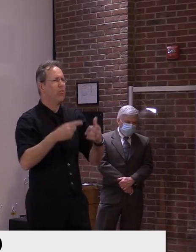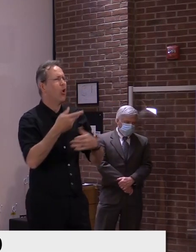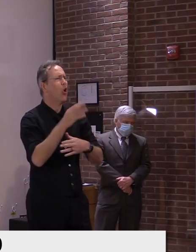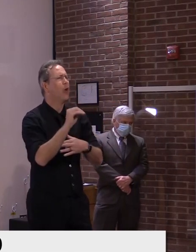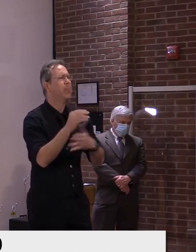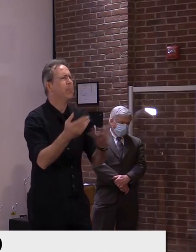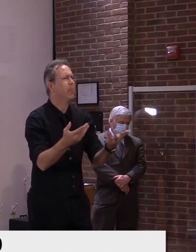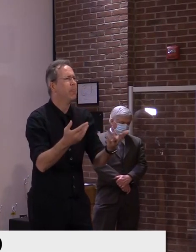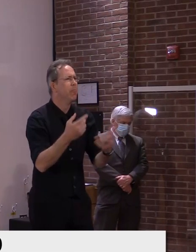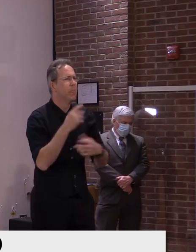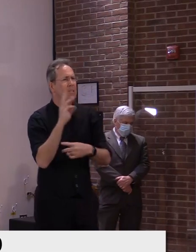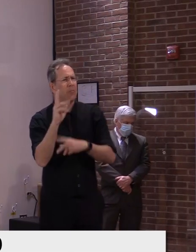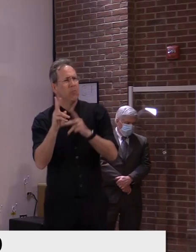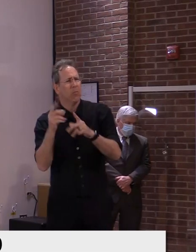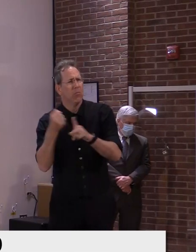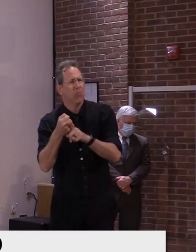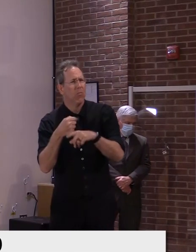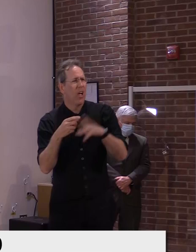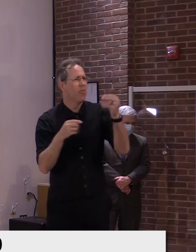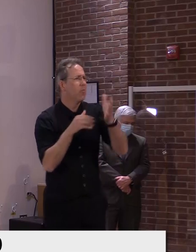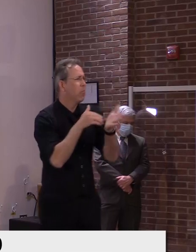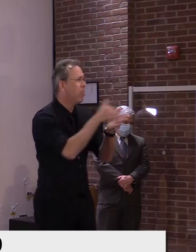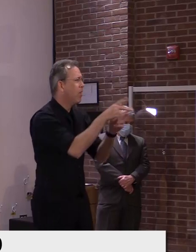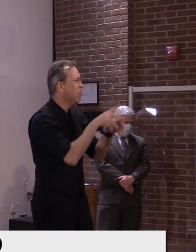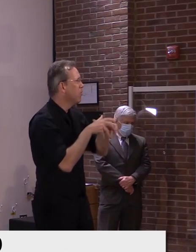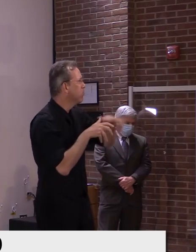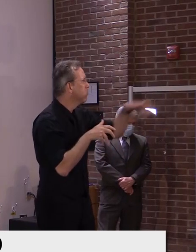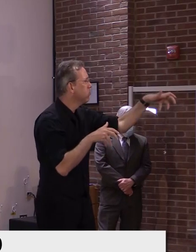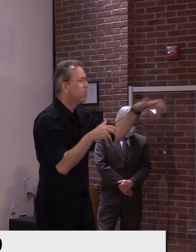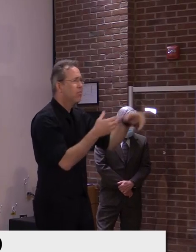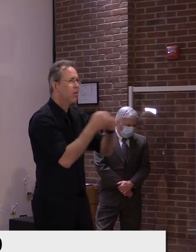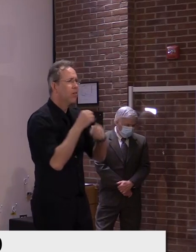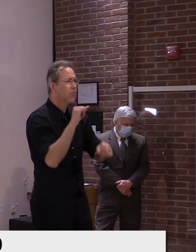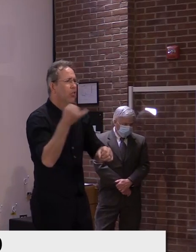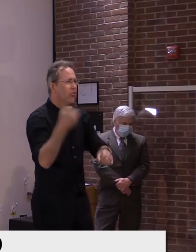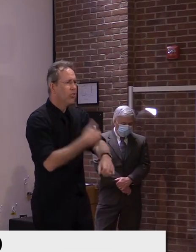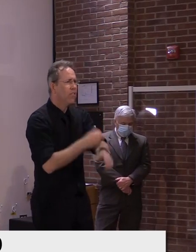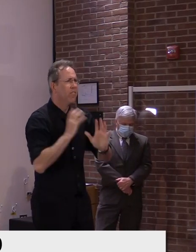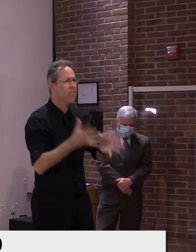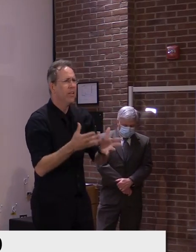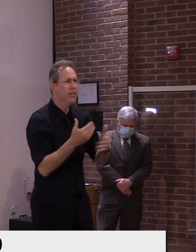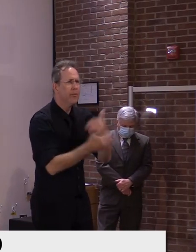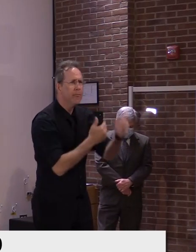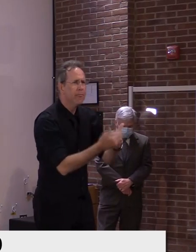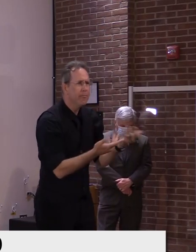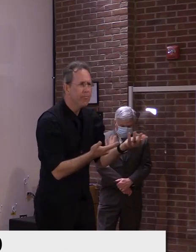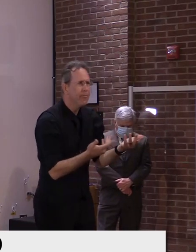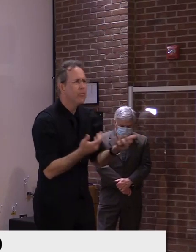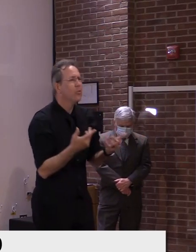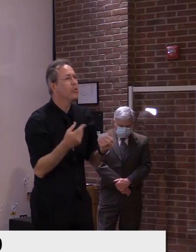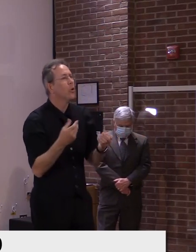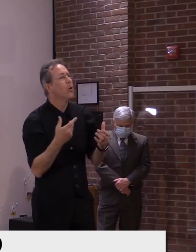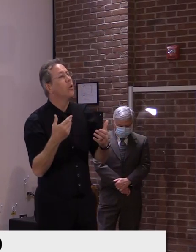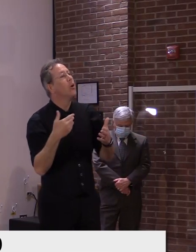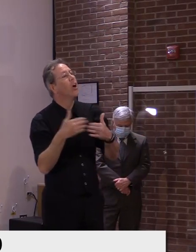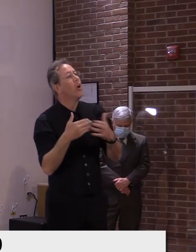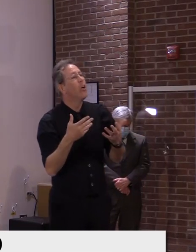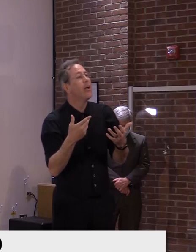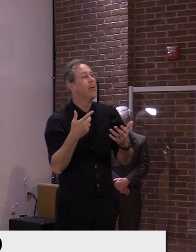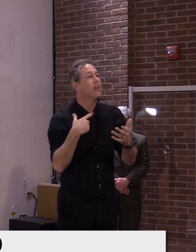So anything that we do in healthcare, whether it's a vaccine, whether it's a medication, whether it's